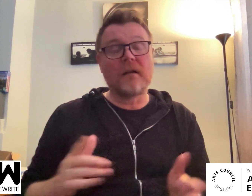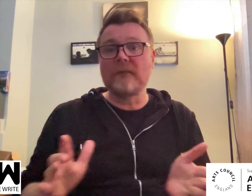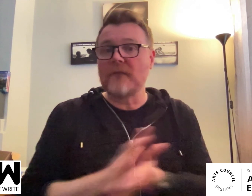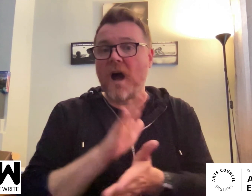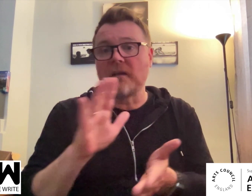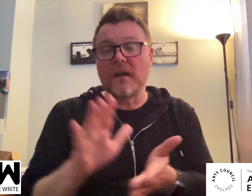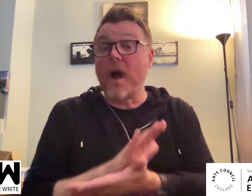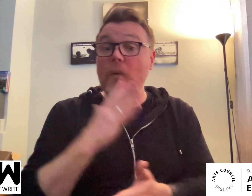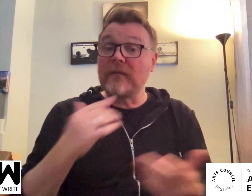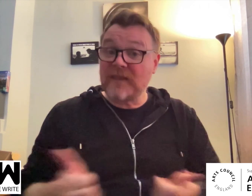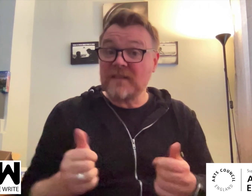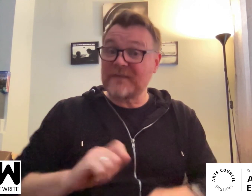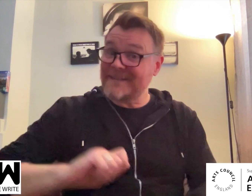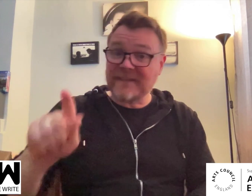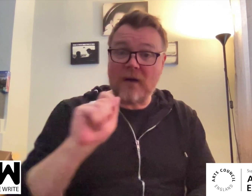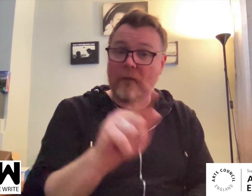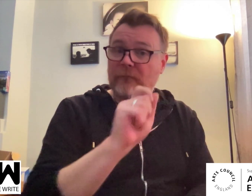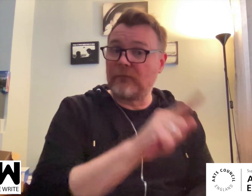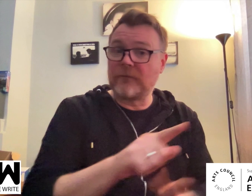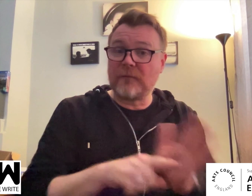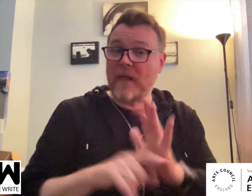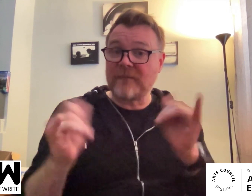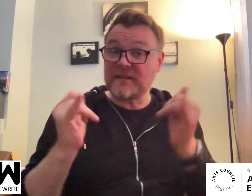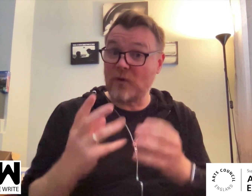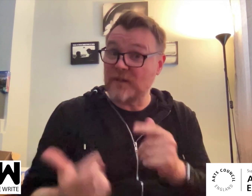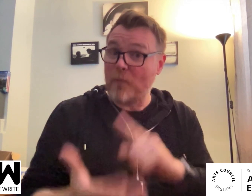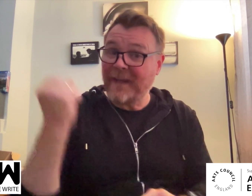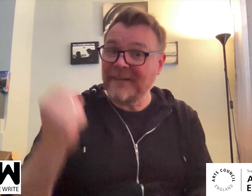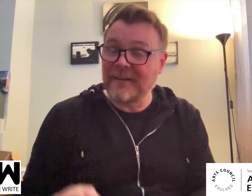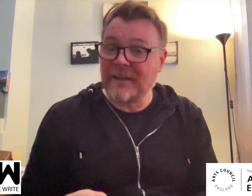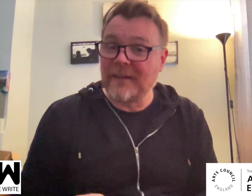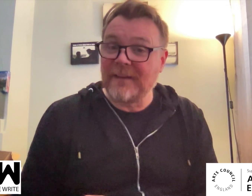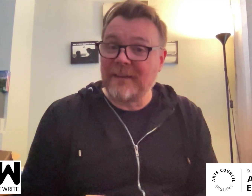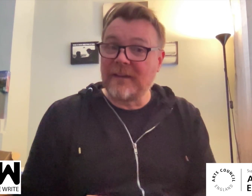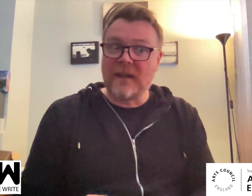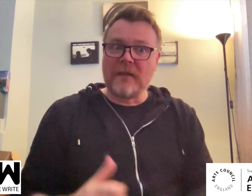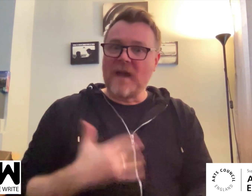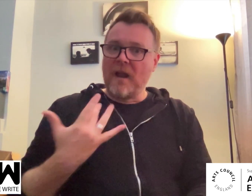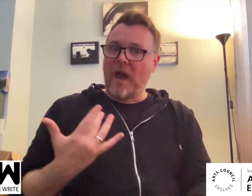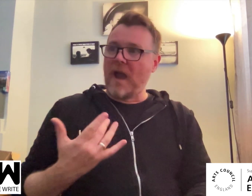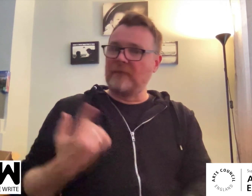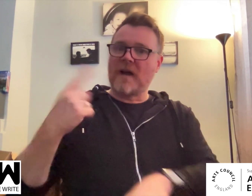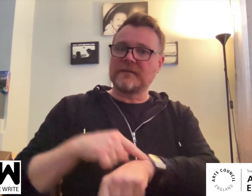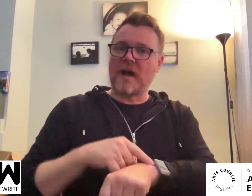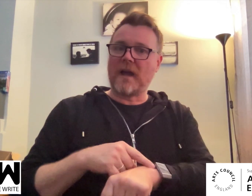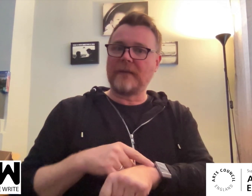was amazingly enjoyable. And then we sent it off to film festivals, and we actually won some awards, and it felt like,